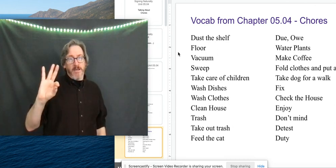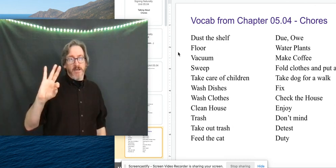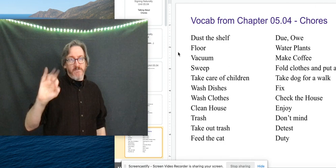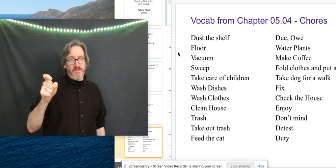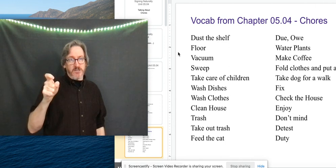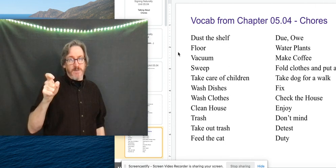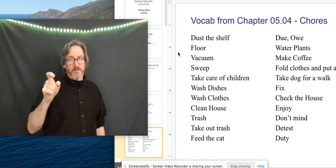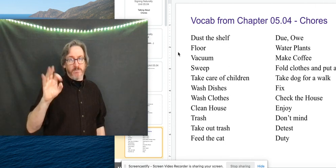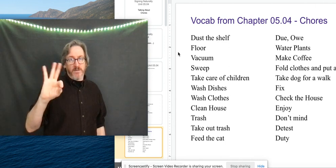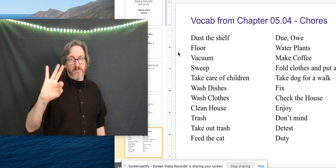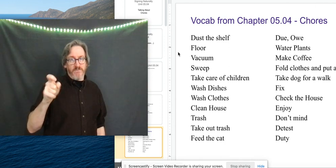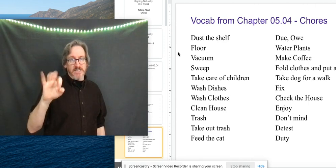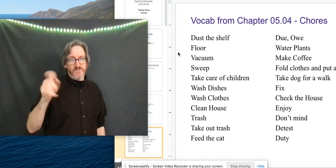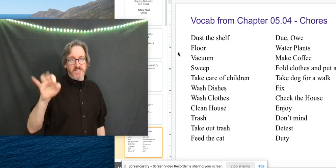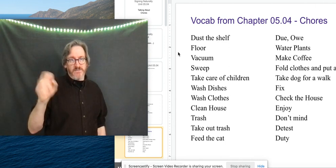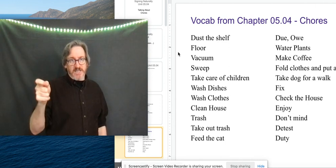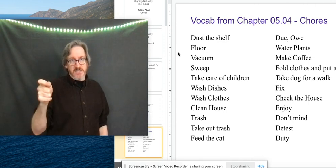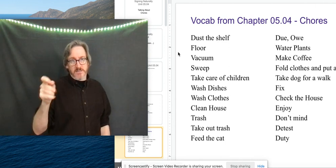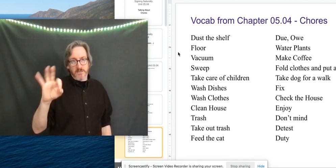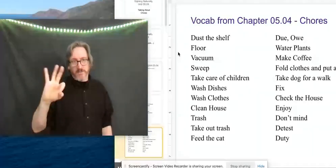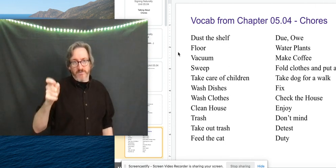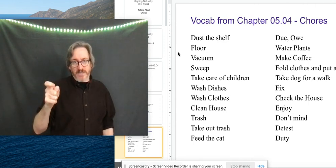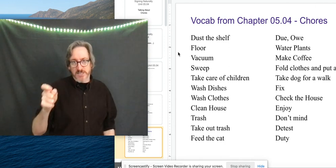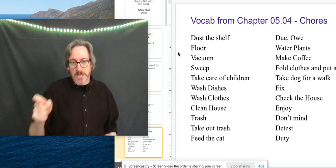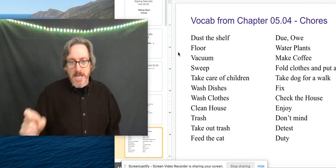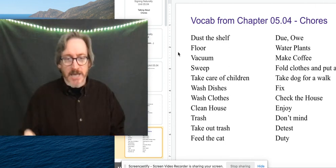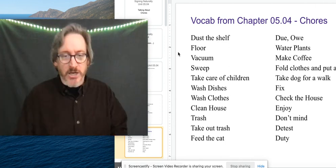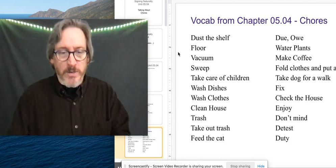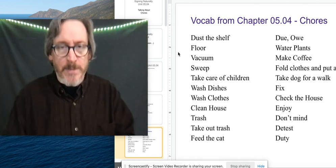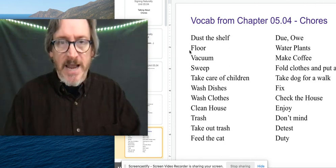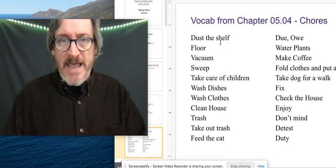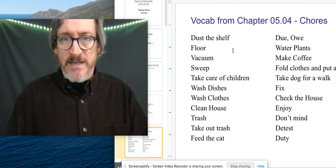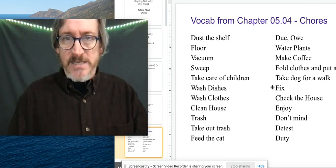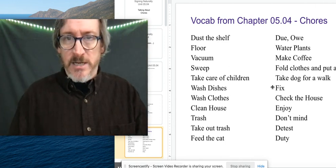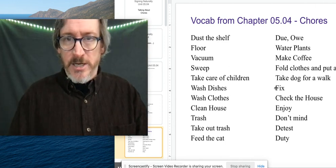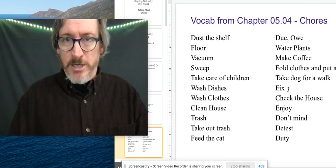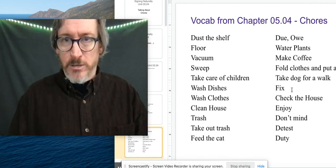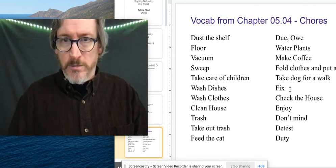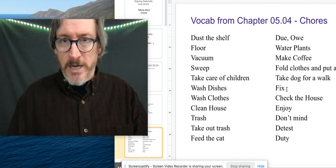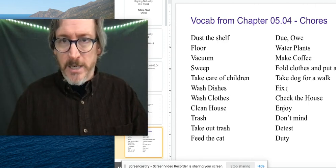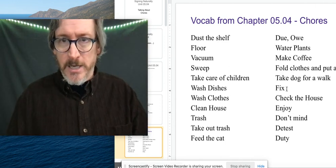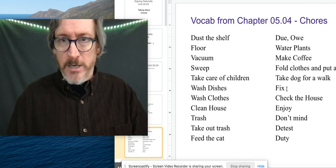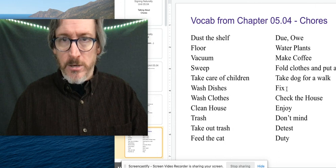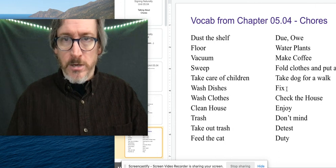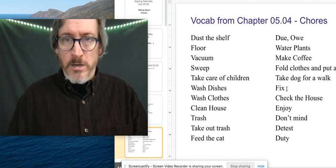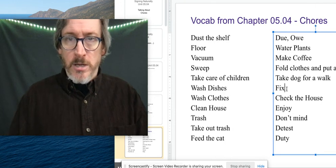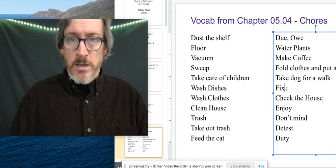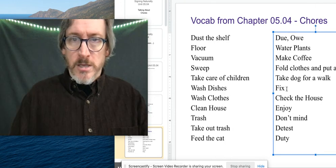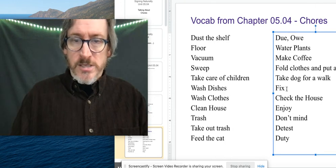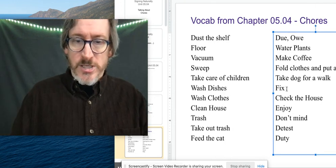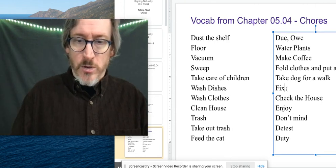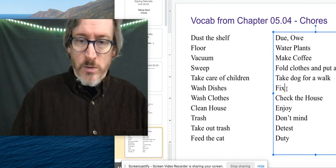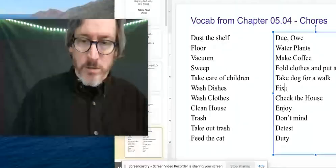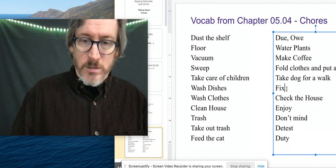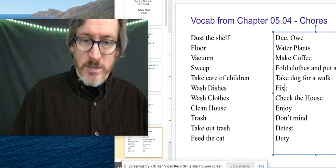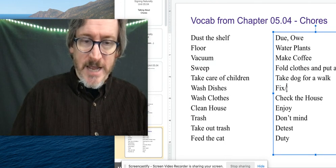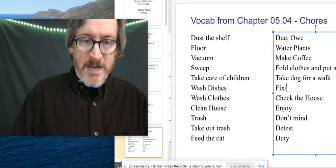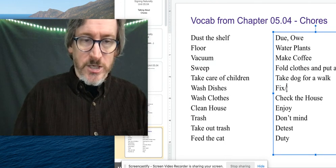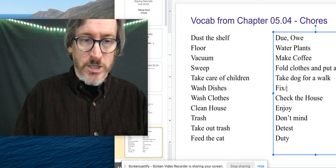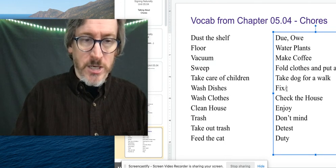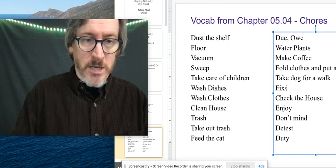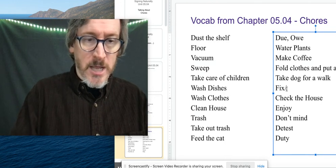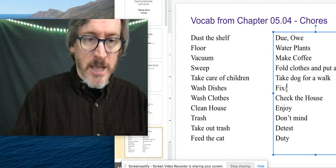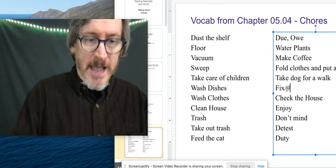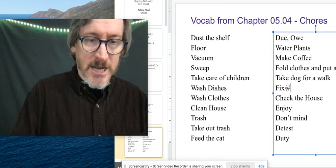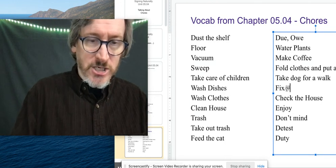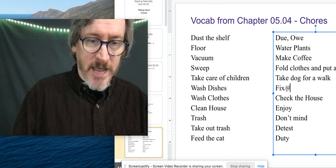or fingerspell. Fix, fix, fix, fix. And you know what? I'm going to add this on here right here. So